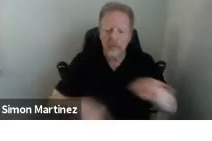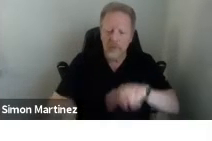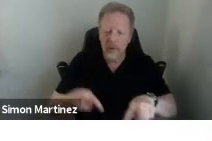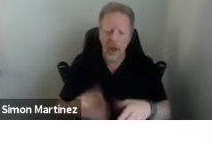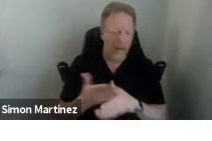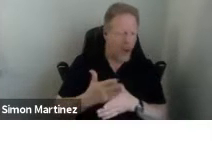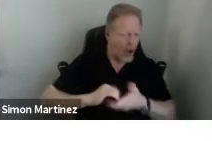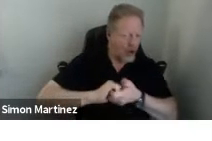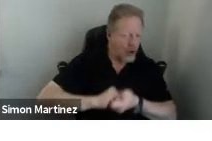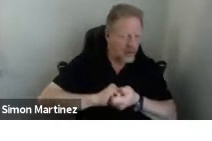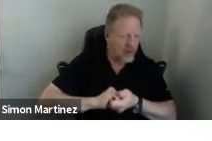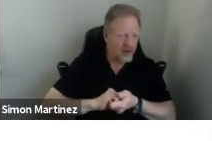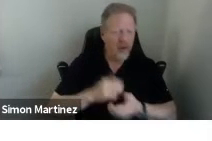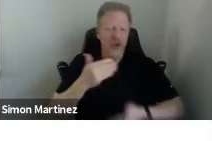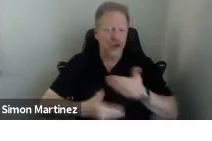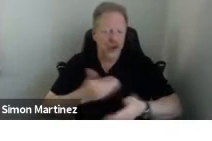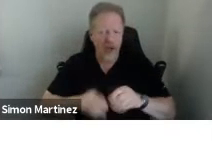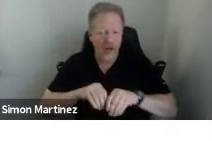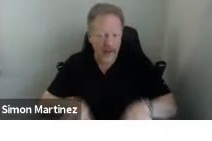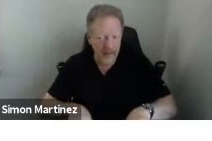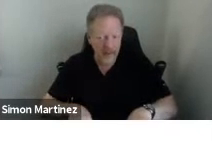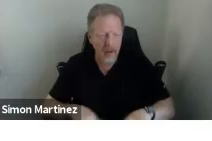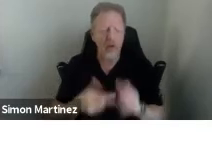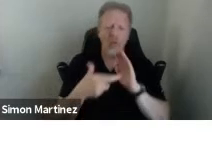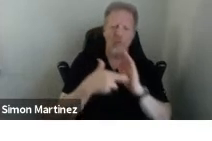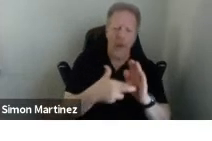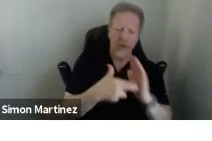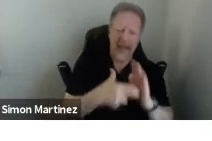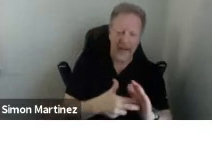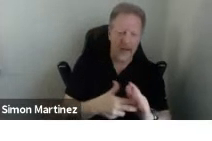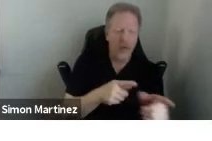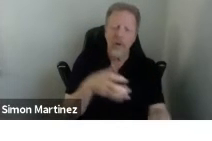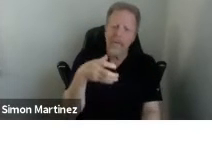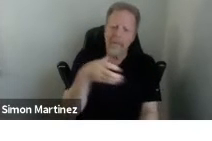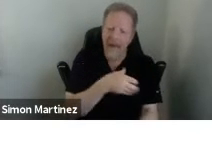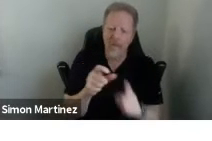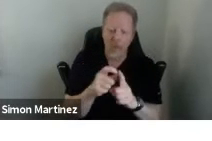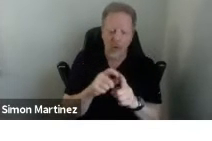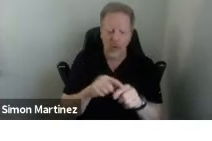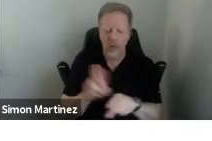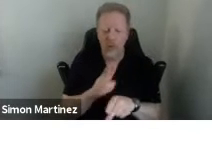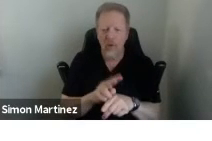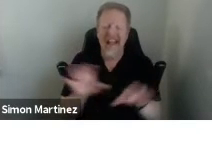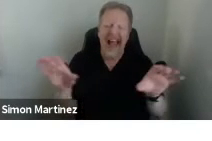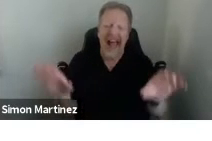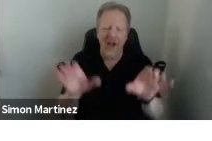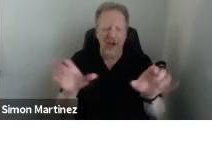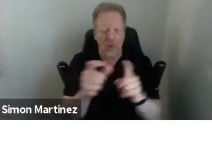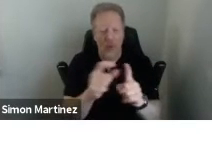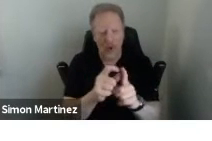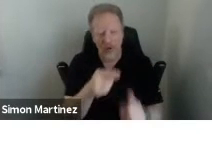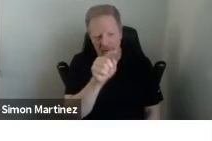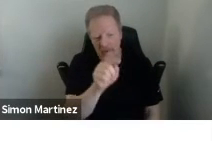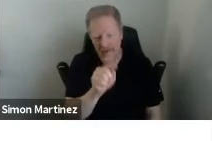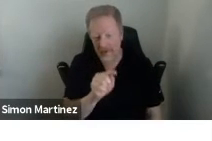generated, represent. Those are more powerful words to use and action words, and